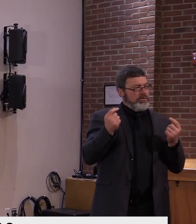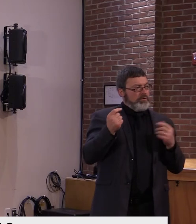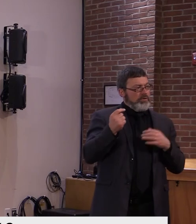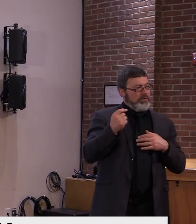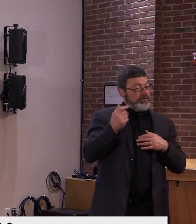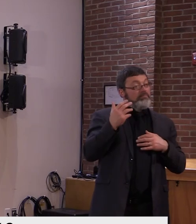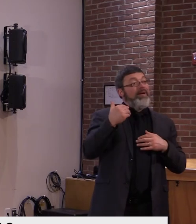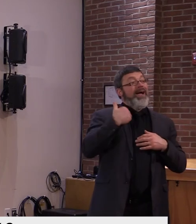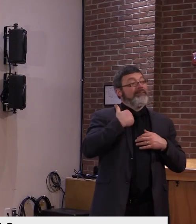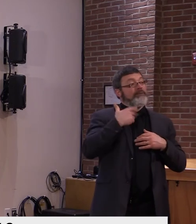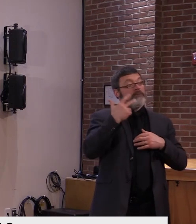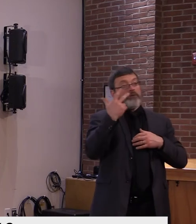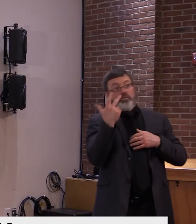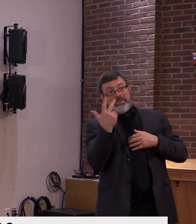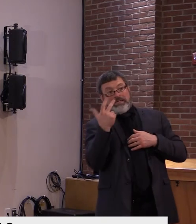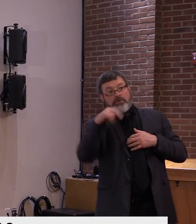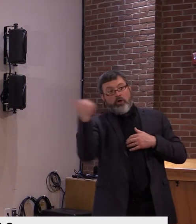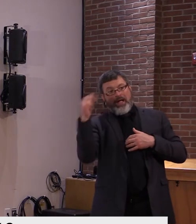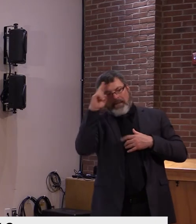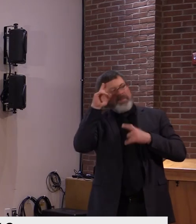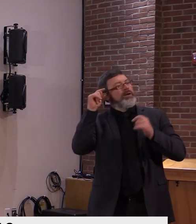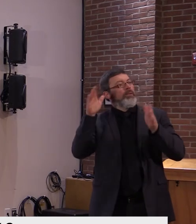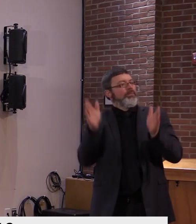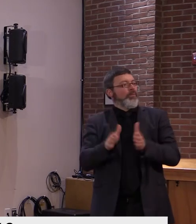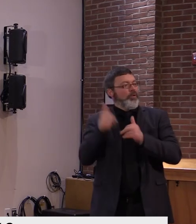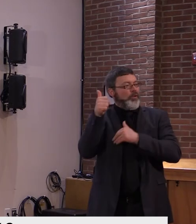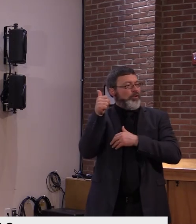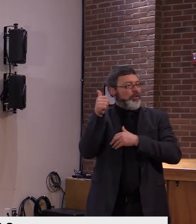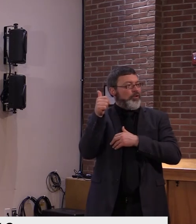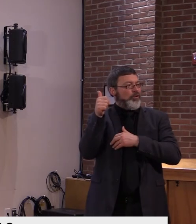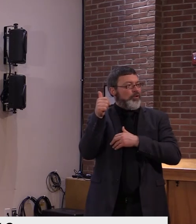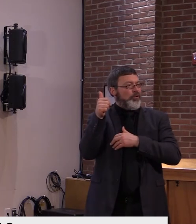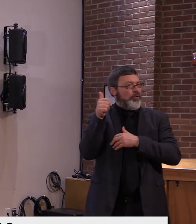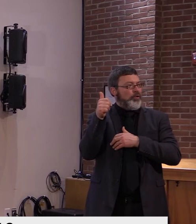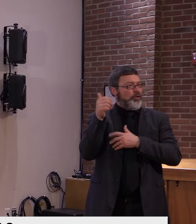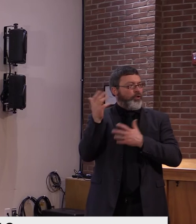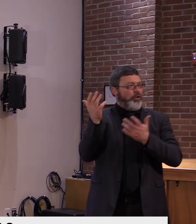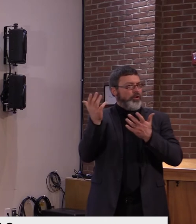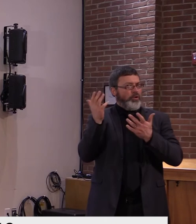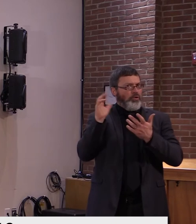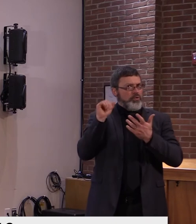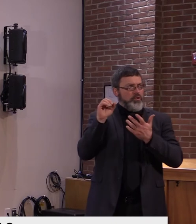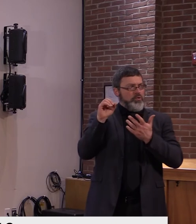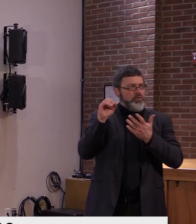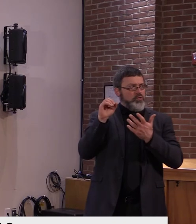in Vermont, that says, hey, we want to have this, send it to us now. The question is,